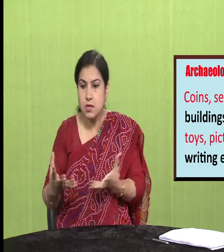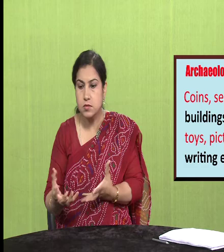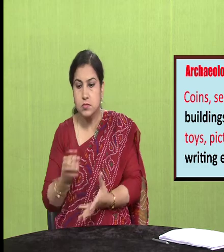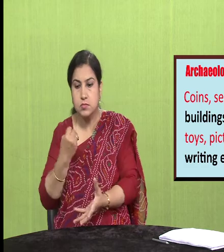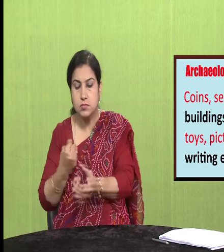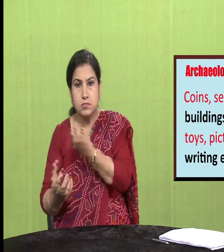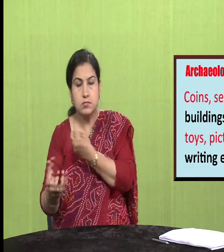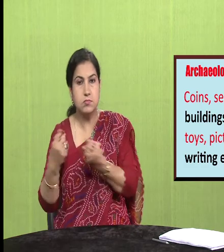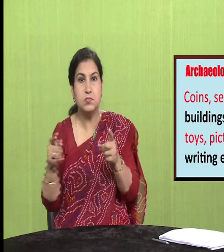like coins,